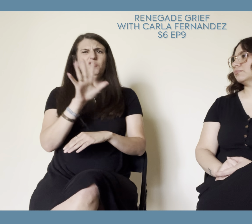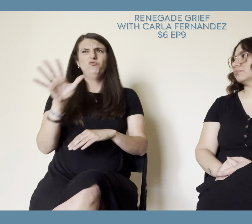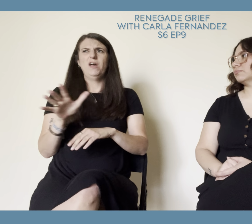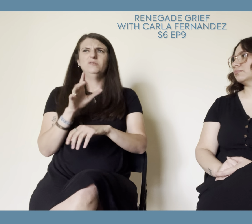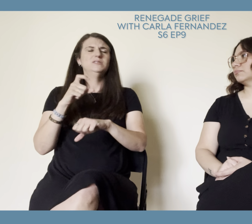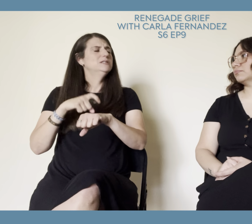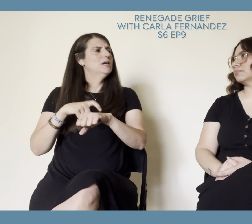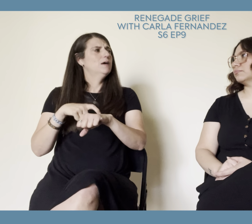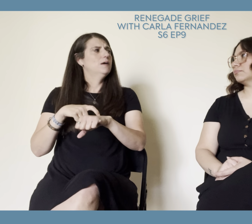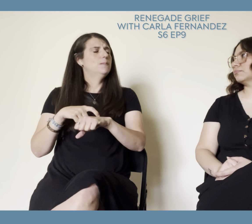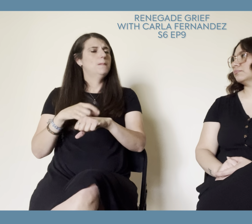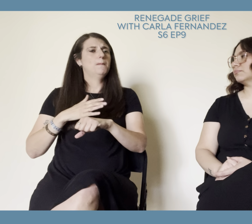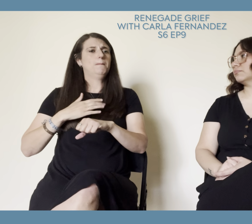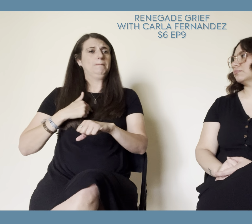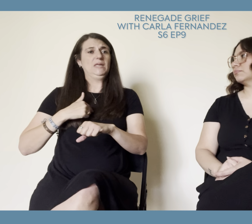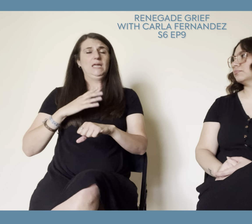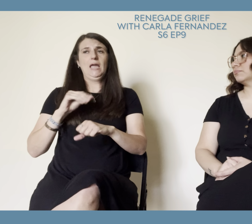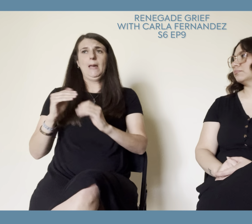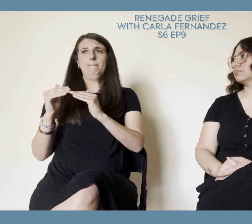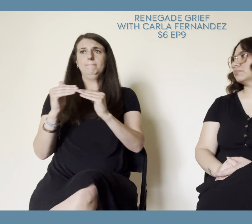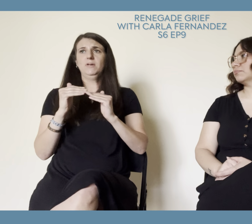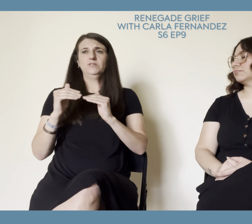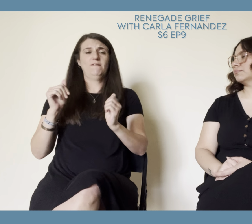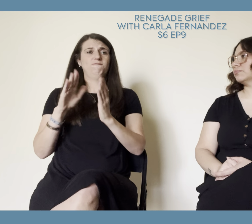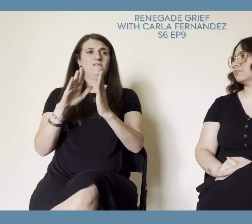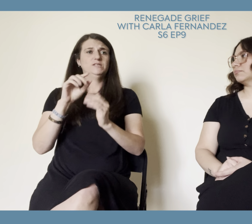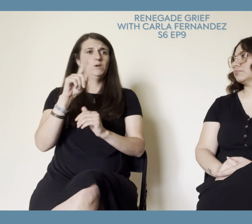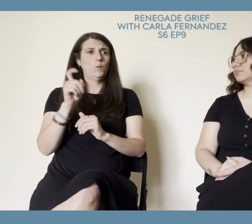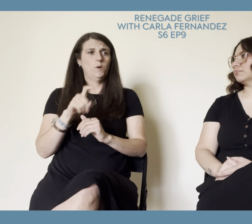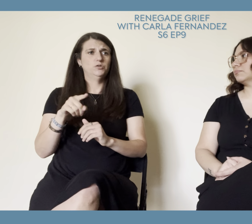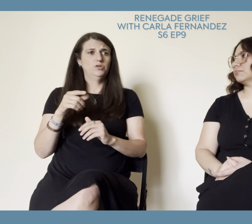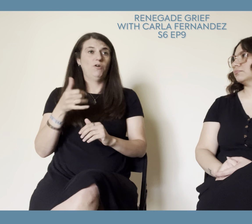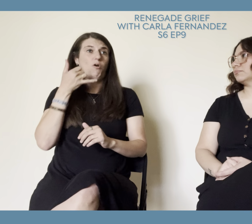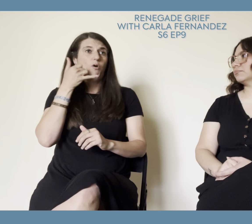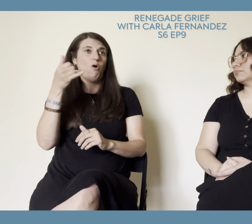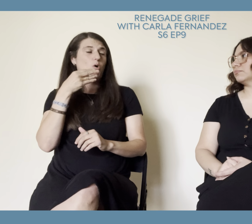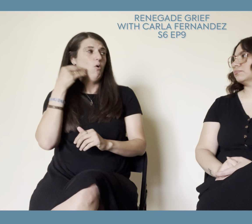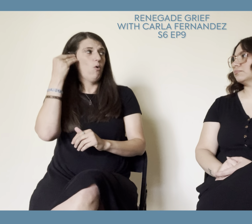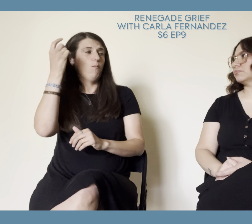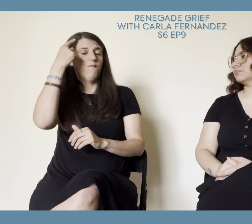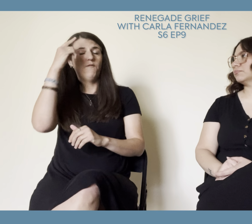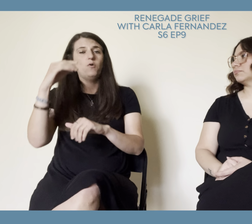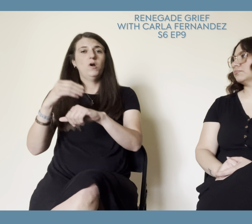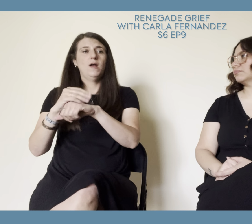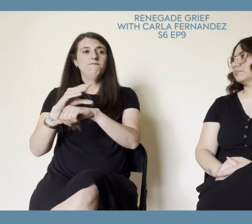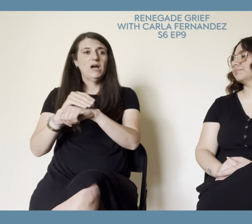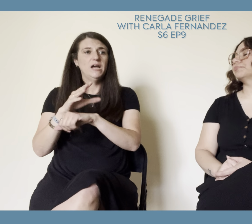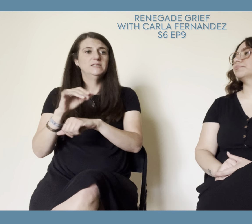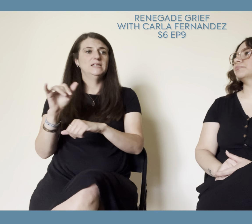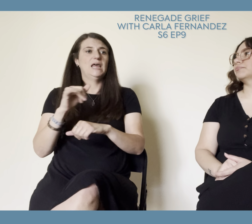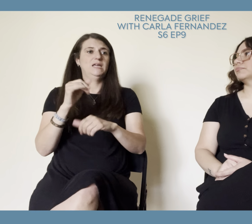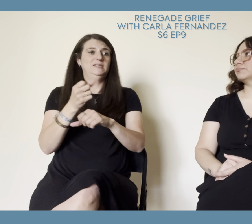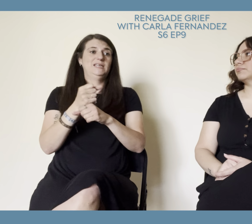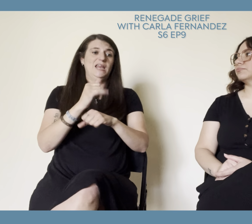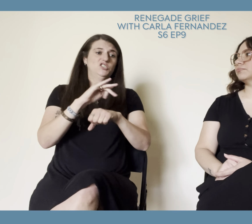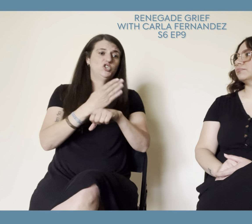many peers of mine were facing these big questions that one would call home for counsel around, getting jobs or entering relationships or